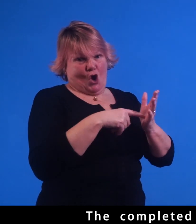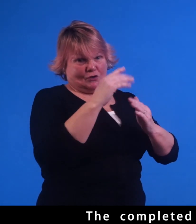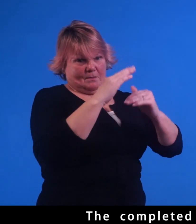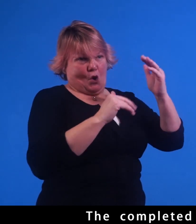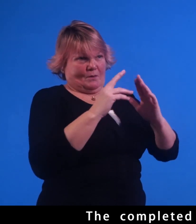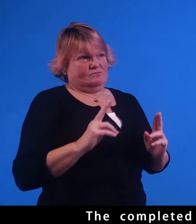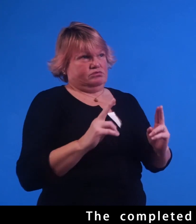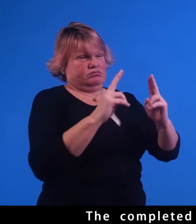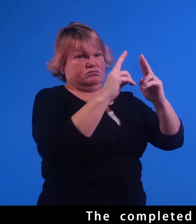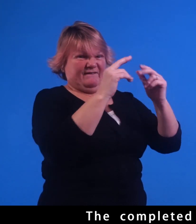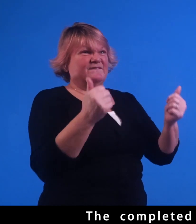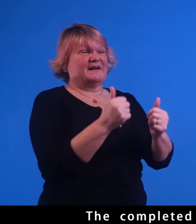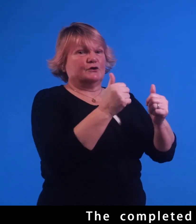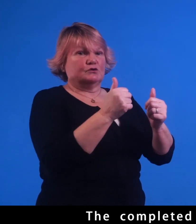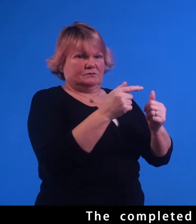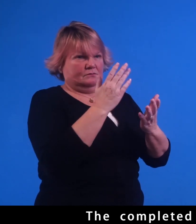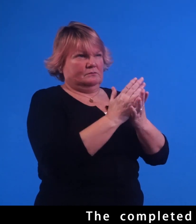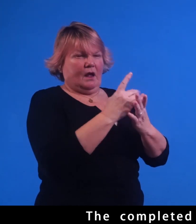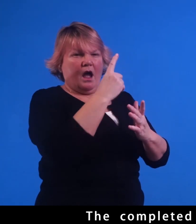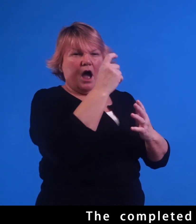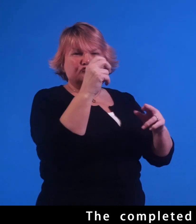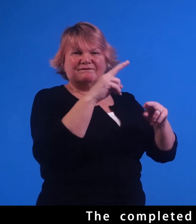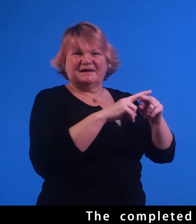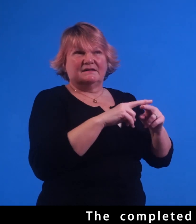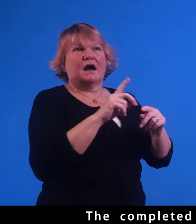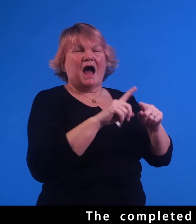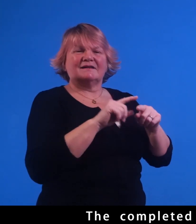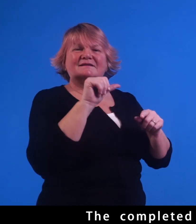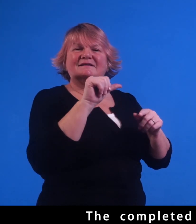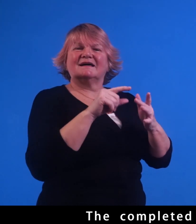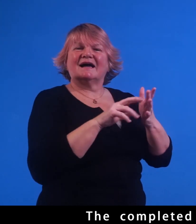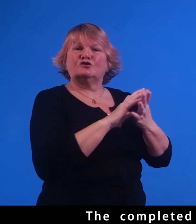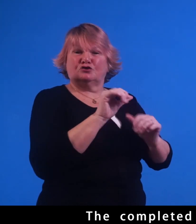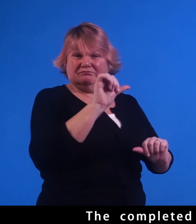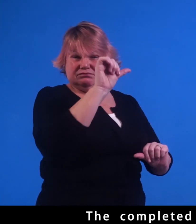The completed Scott Monument stands at 200 feet and 6